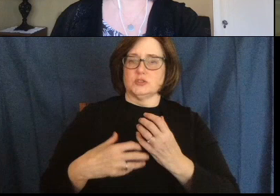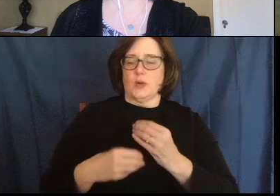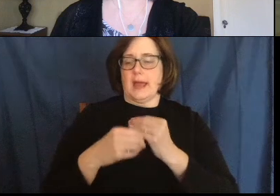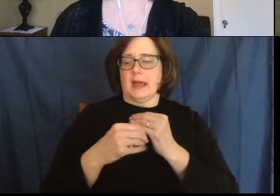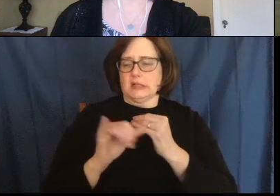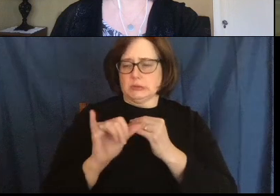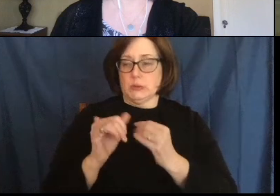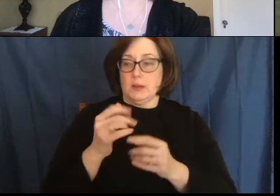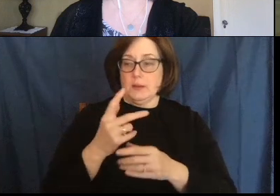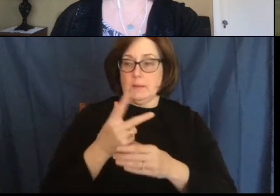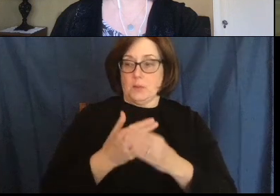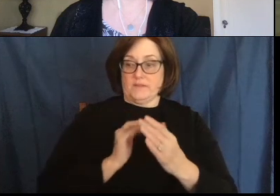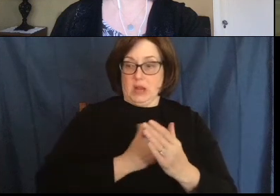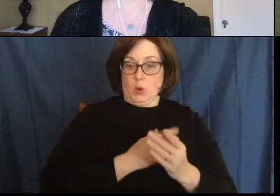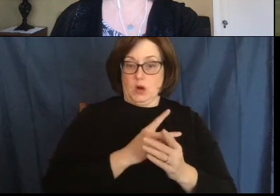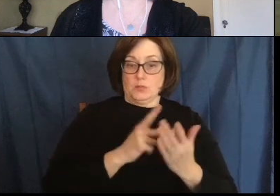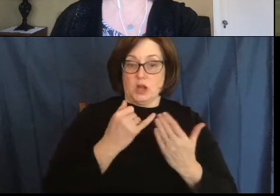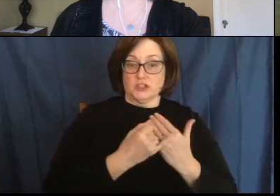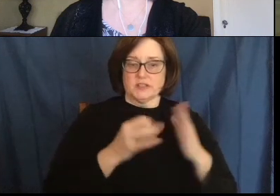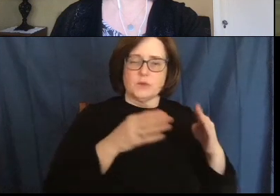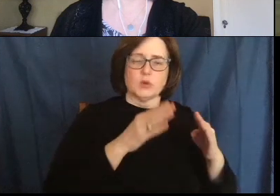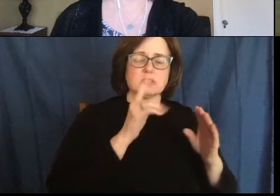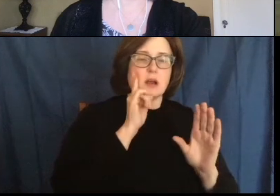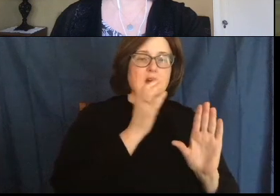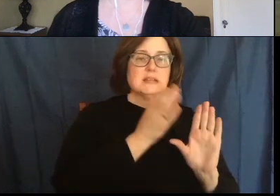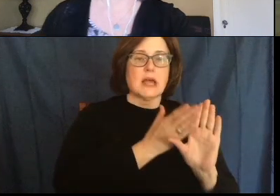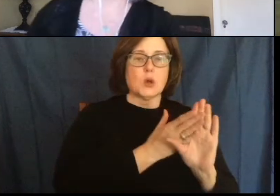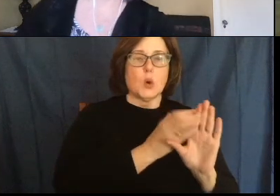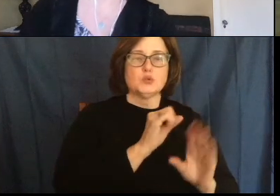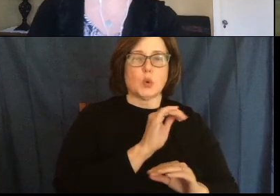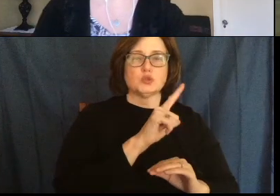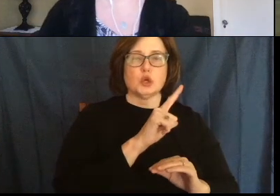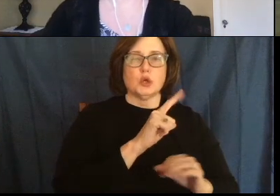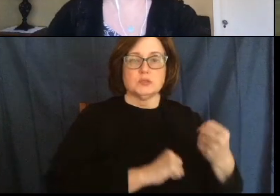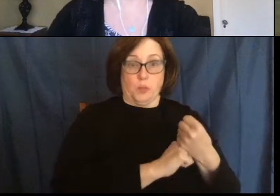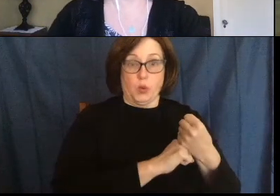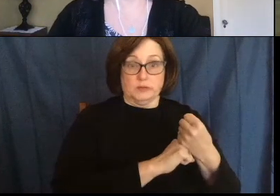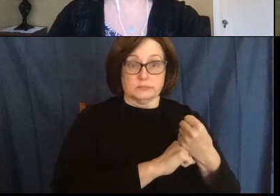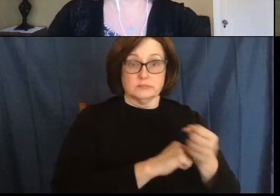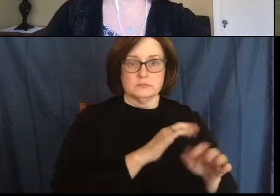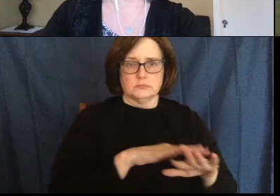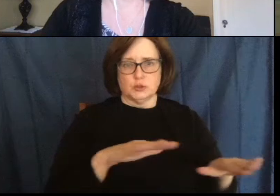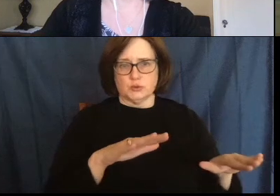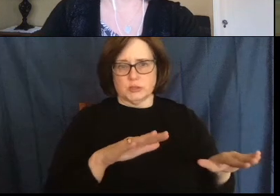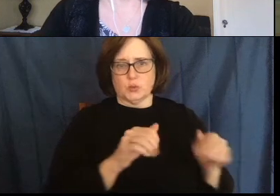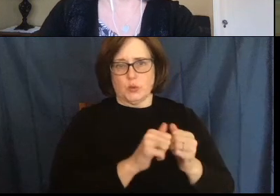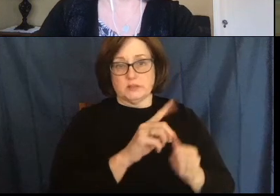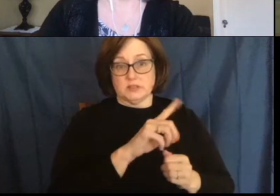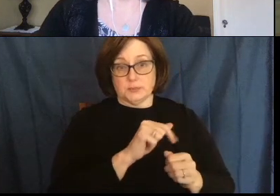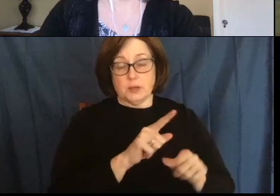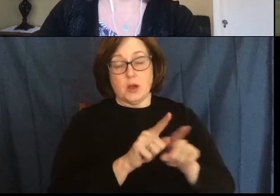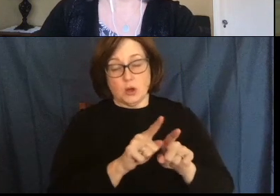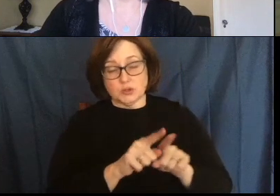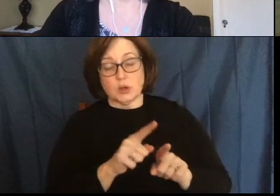on the psychosocial support of children with disabilities. But talking about measuring learning outcomes, I think this is a huge challenge